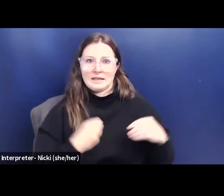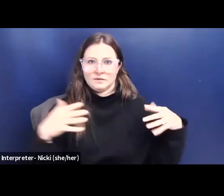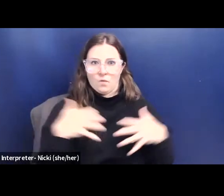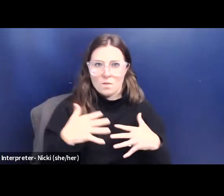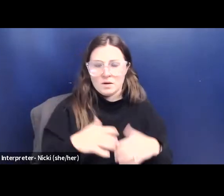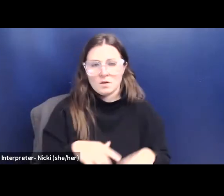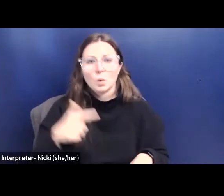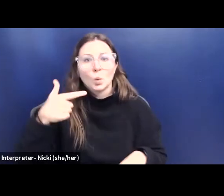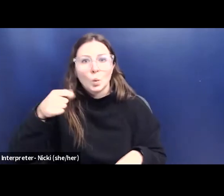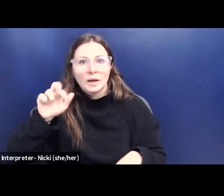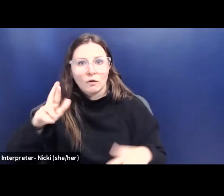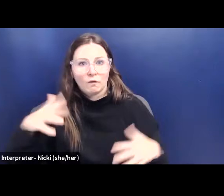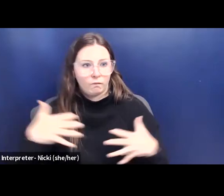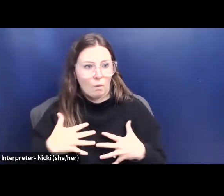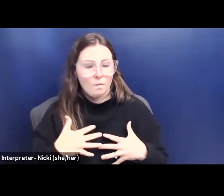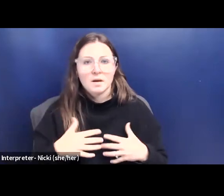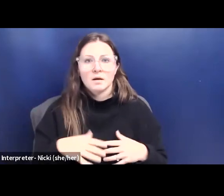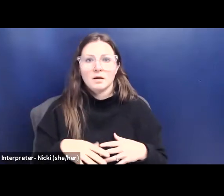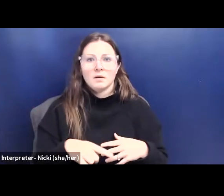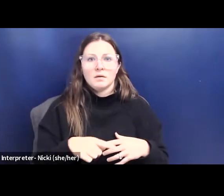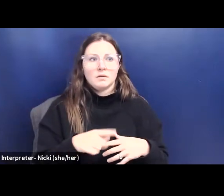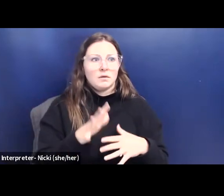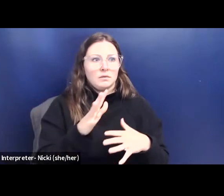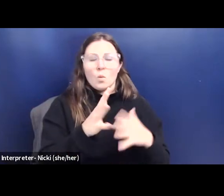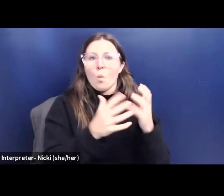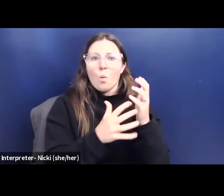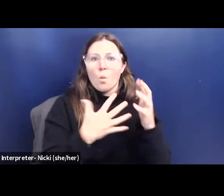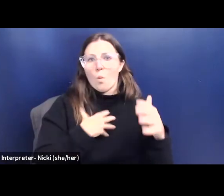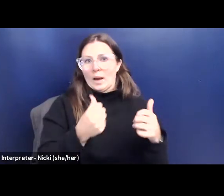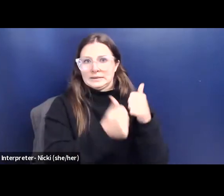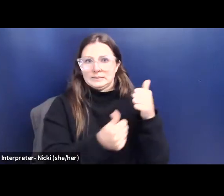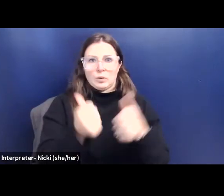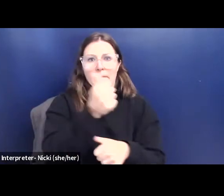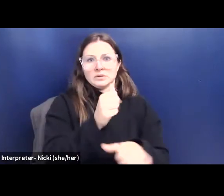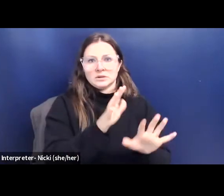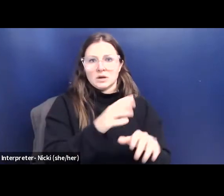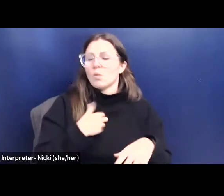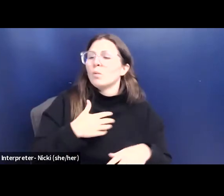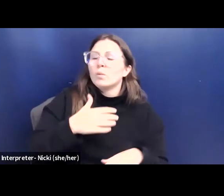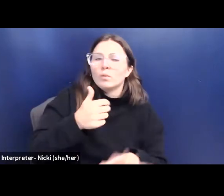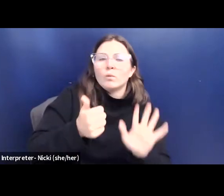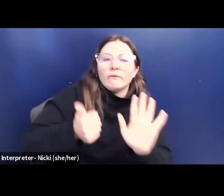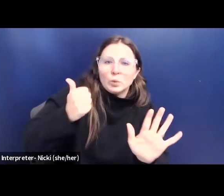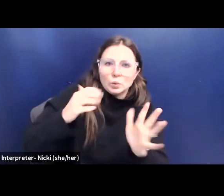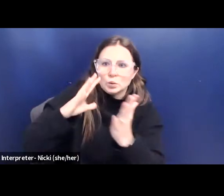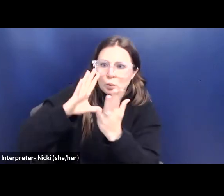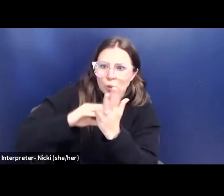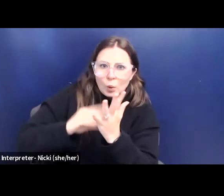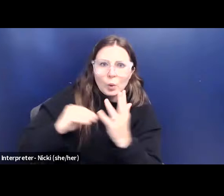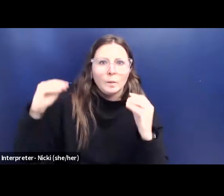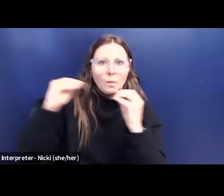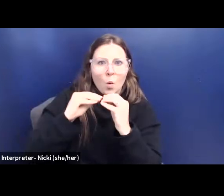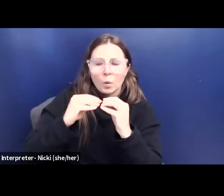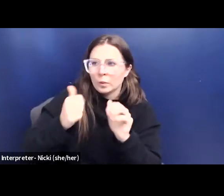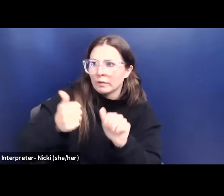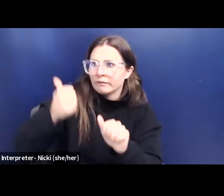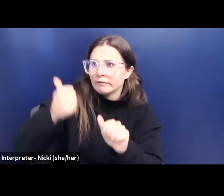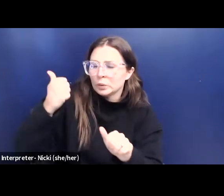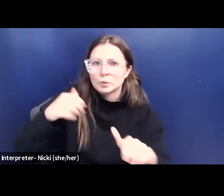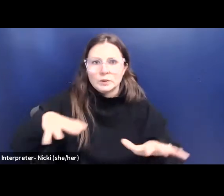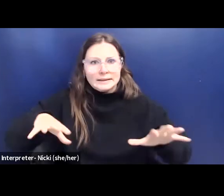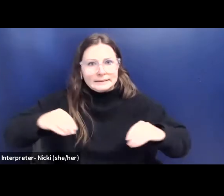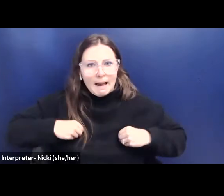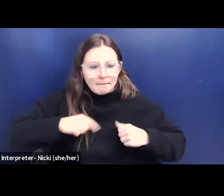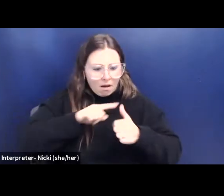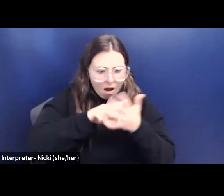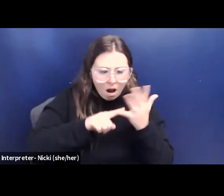by people's performance, right, of transformation, or people's performance of wanting to do the right thing. And I think